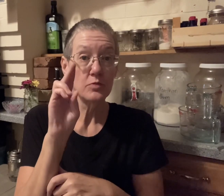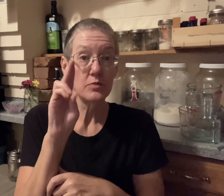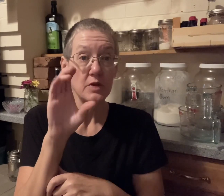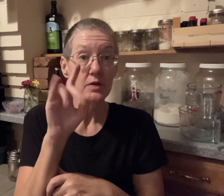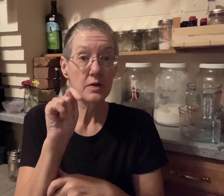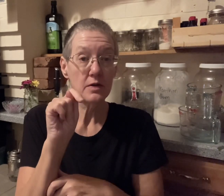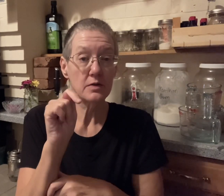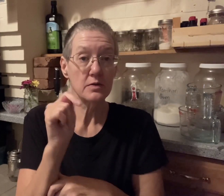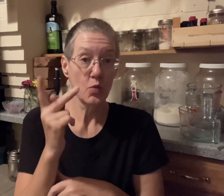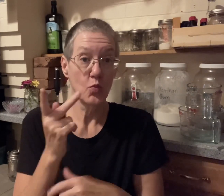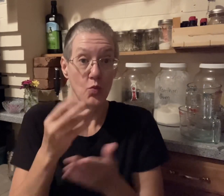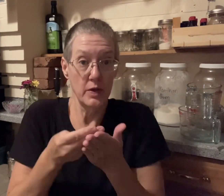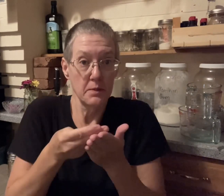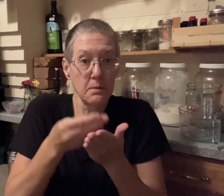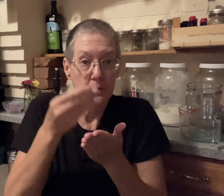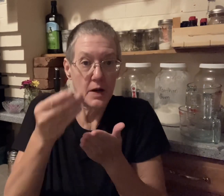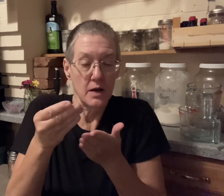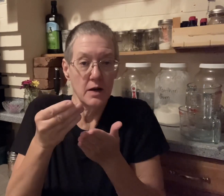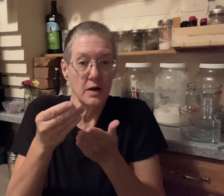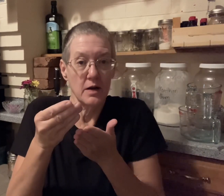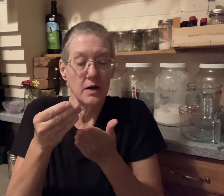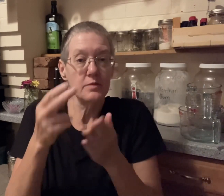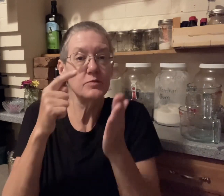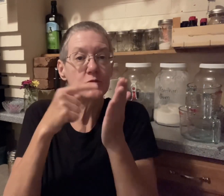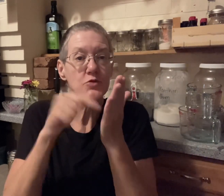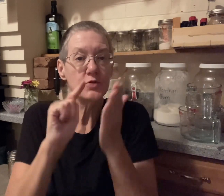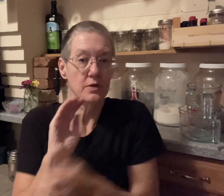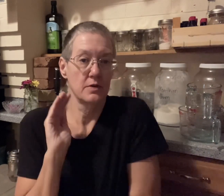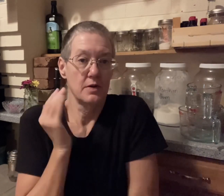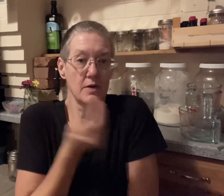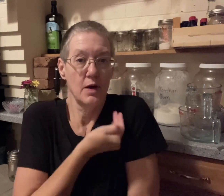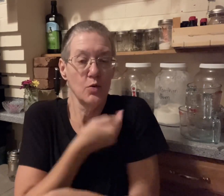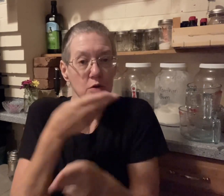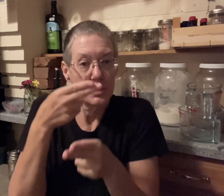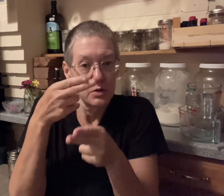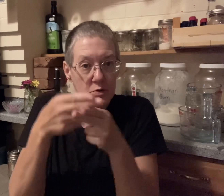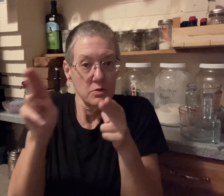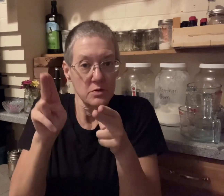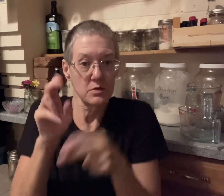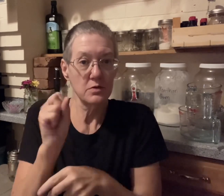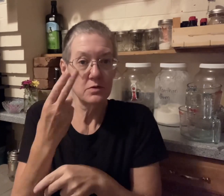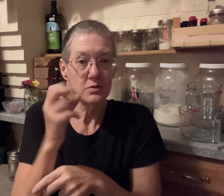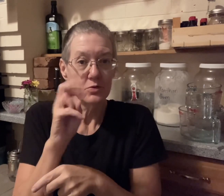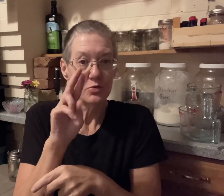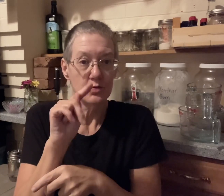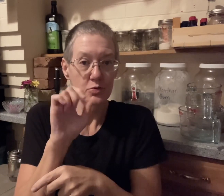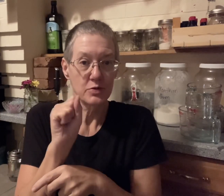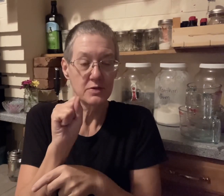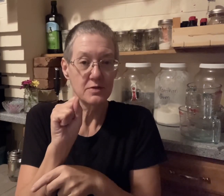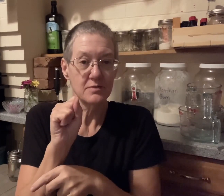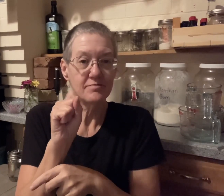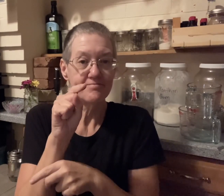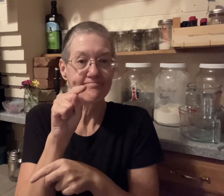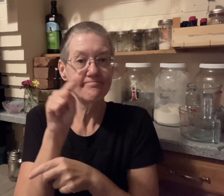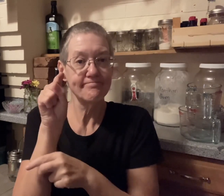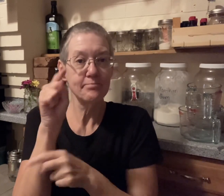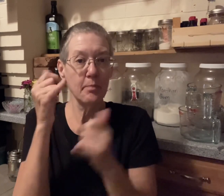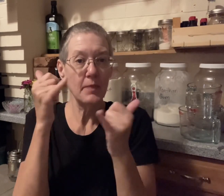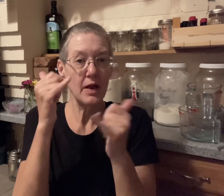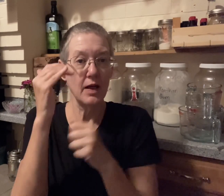eat, check our shorts. You know, YouTube has those shorts. So I've